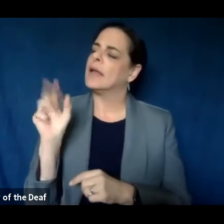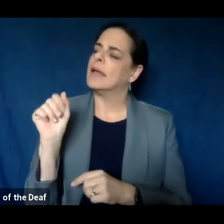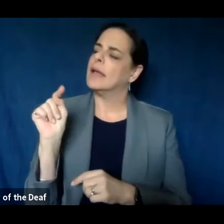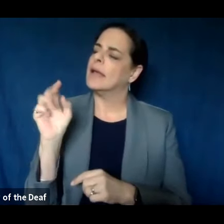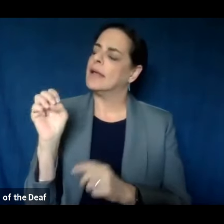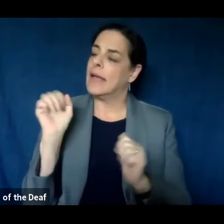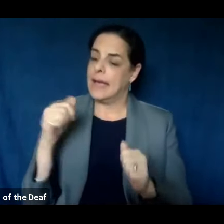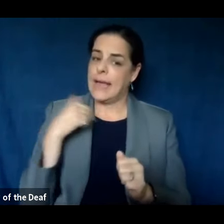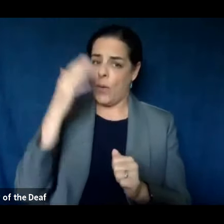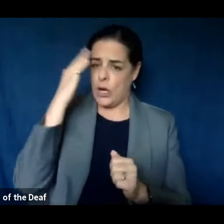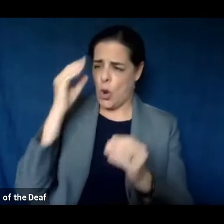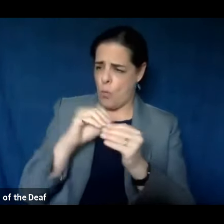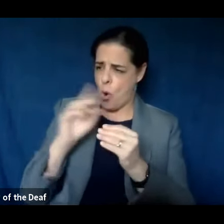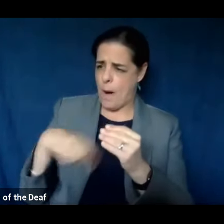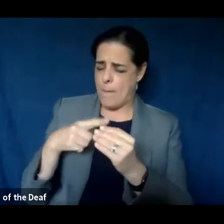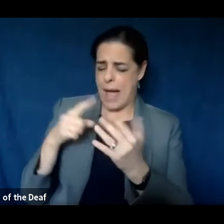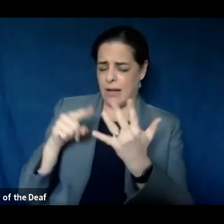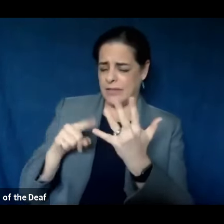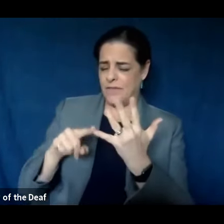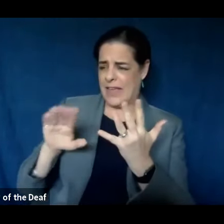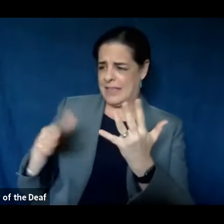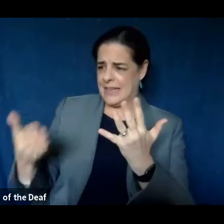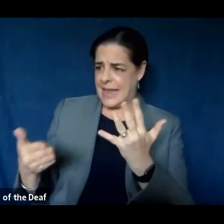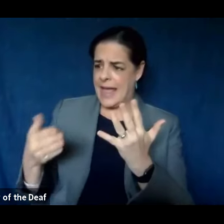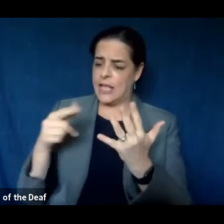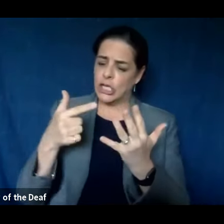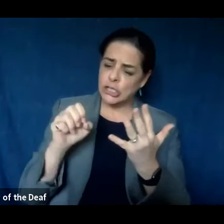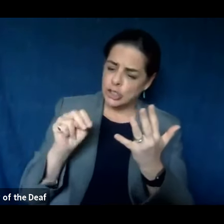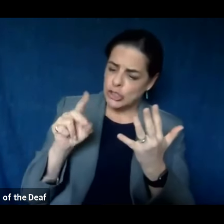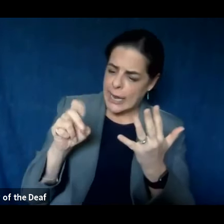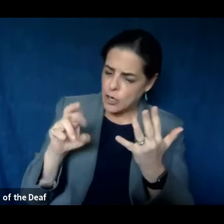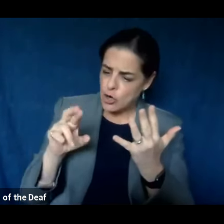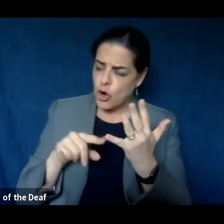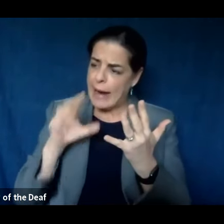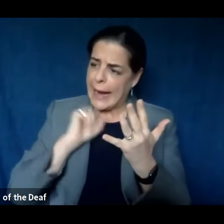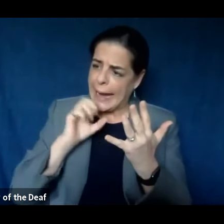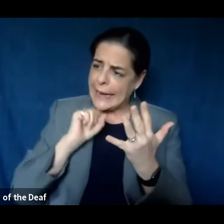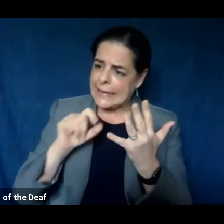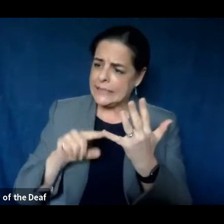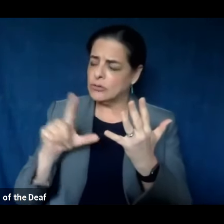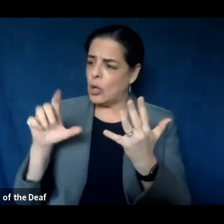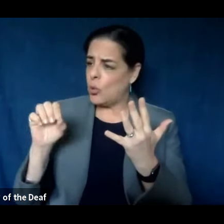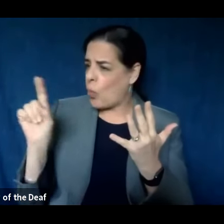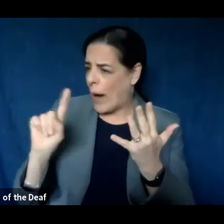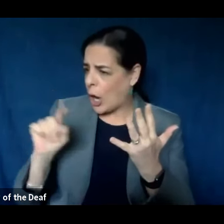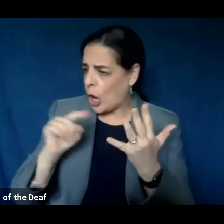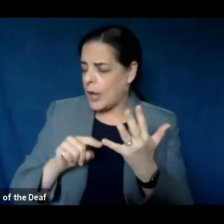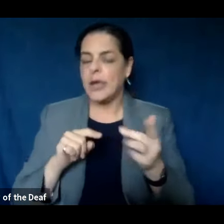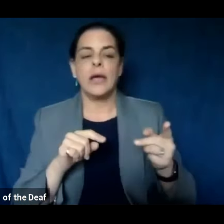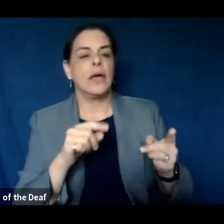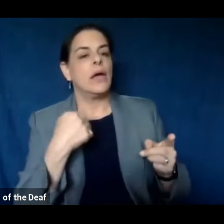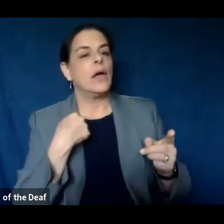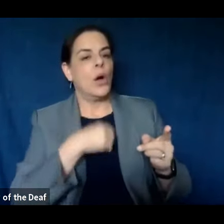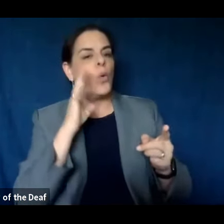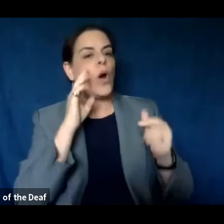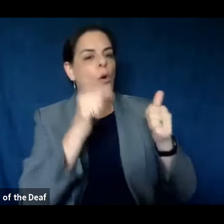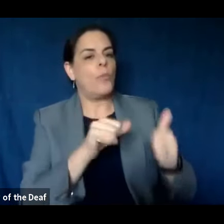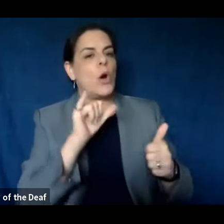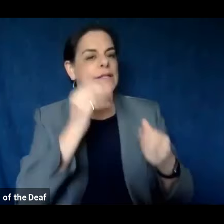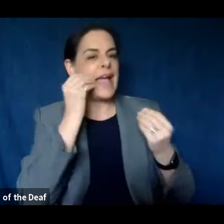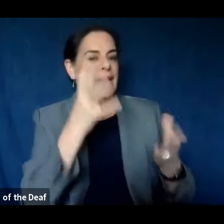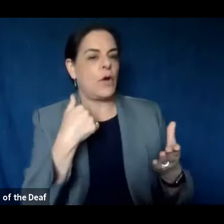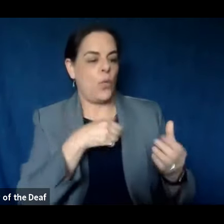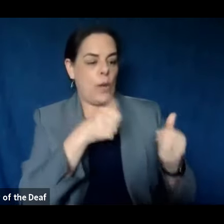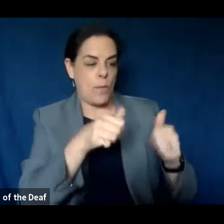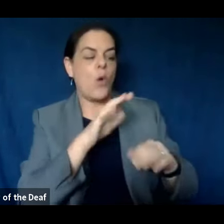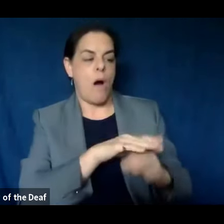the fifth death, gender, age, location? I will be posting the information that we post on